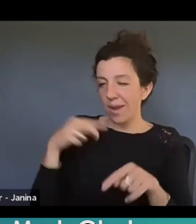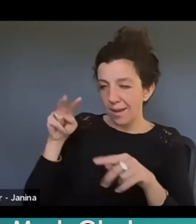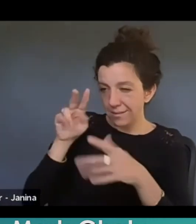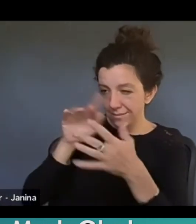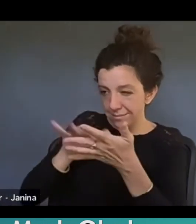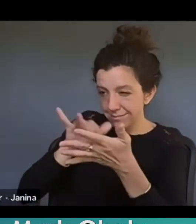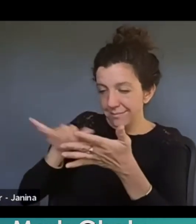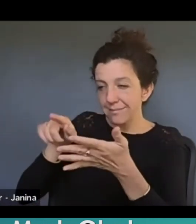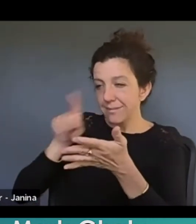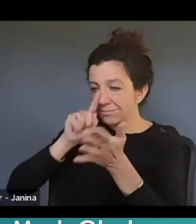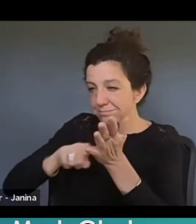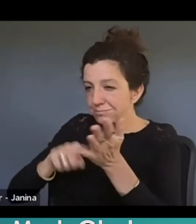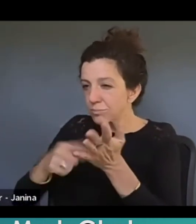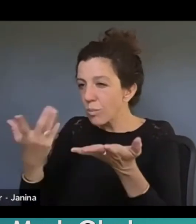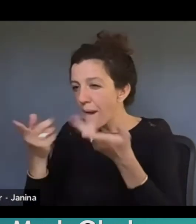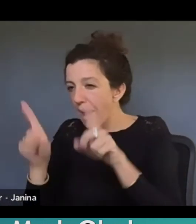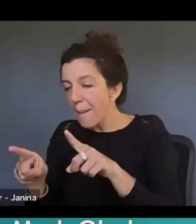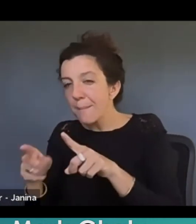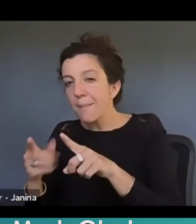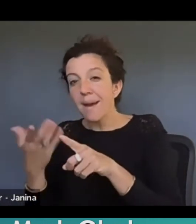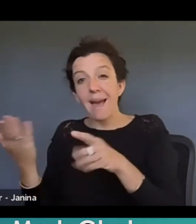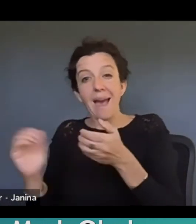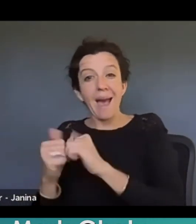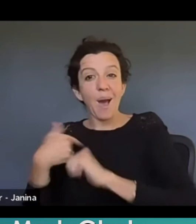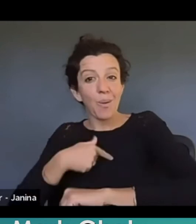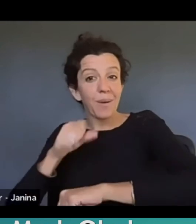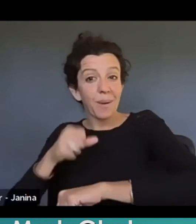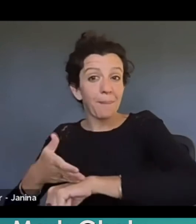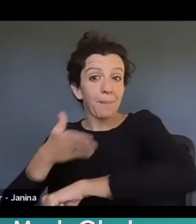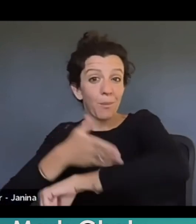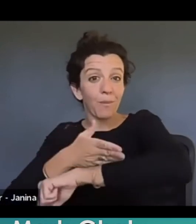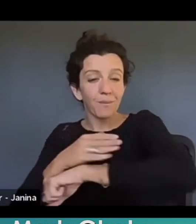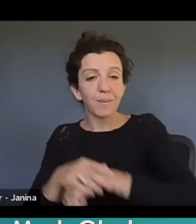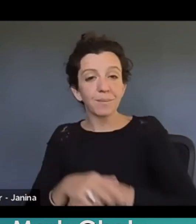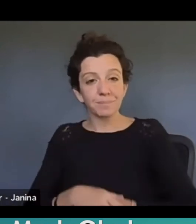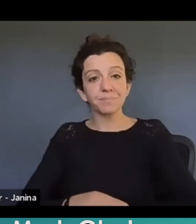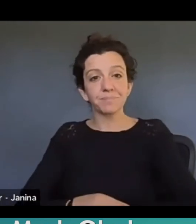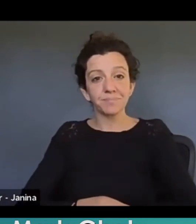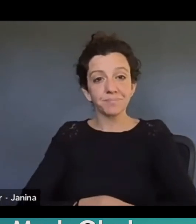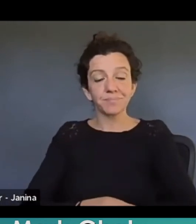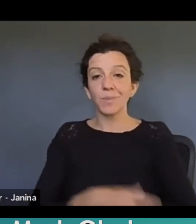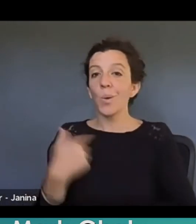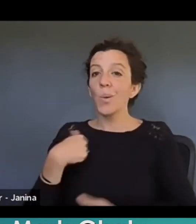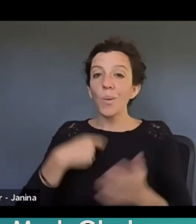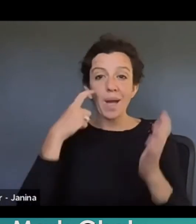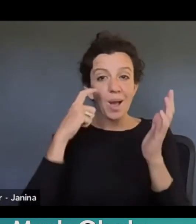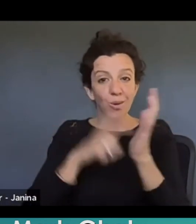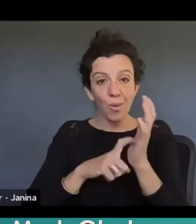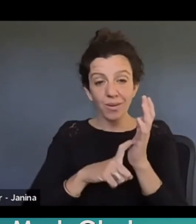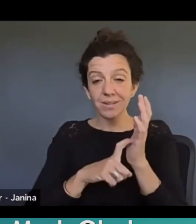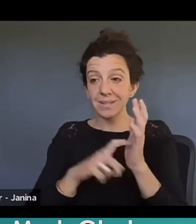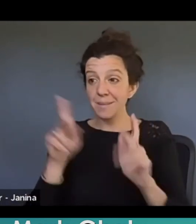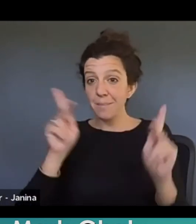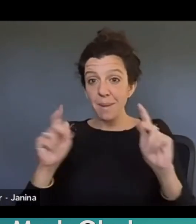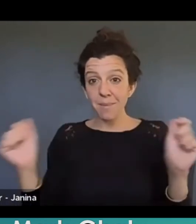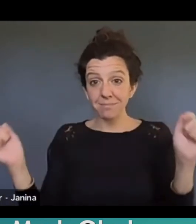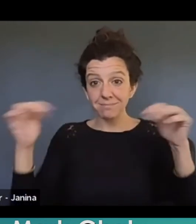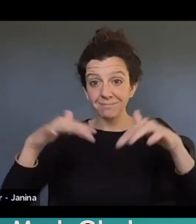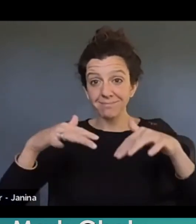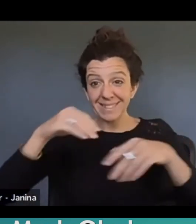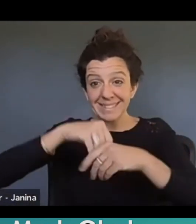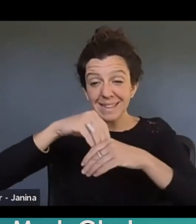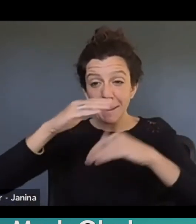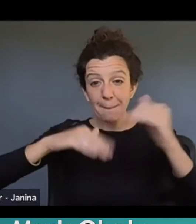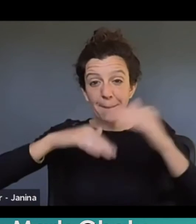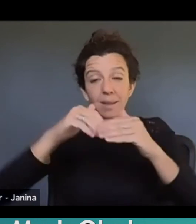study them so closely. You see when activities are held indoors without face coverings, when activities